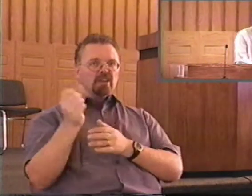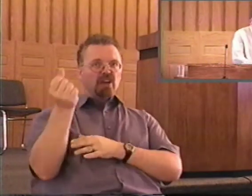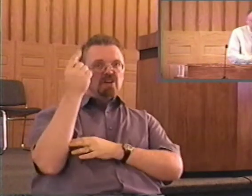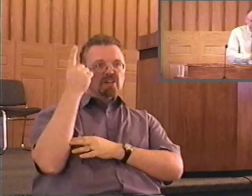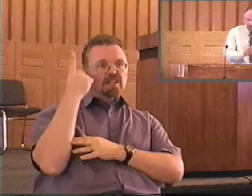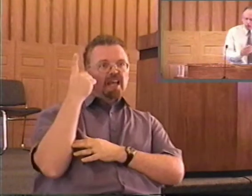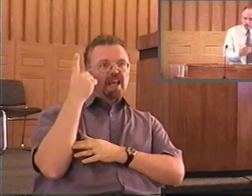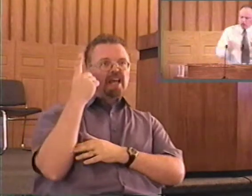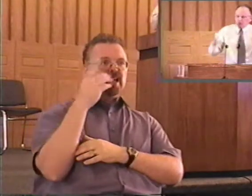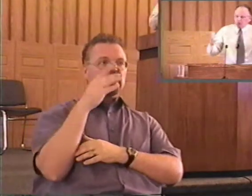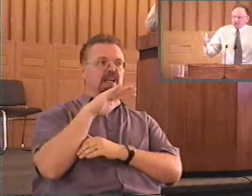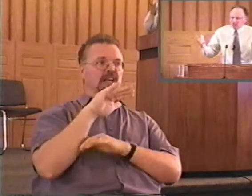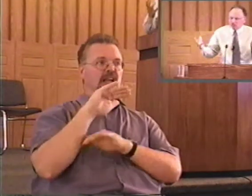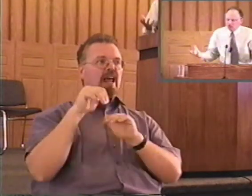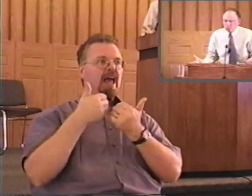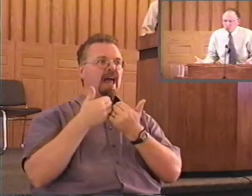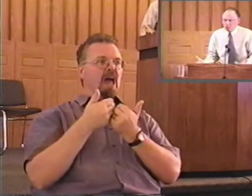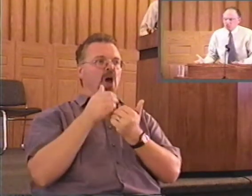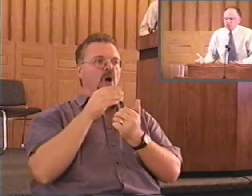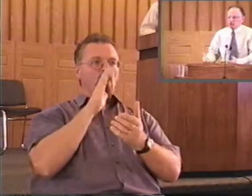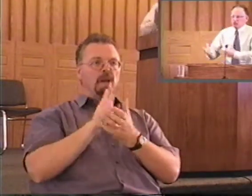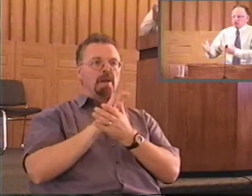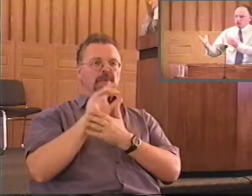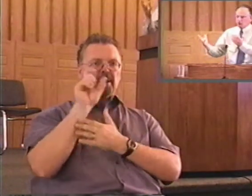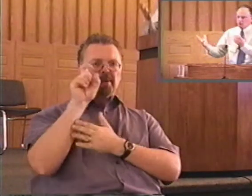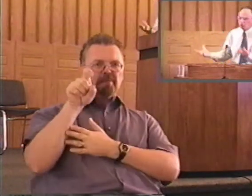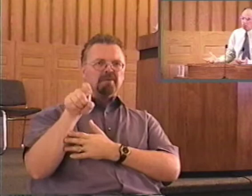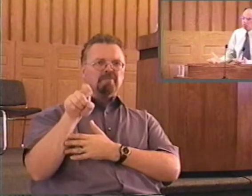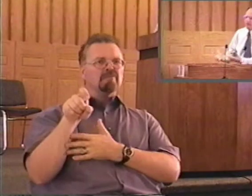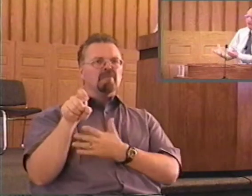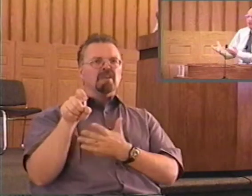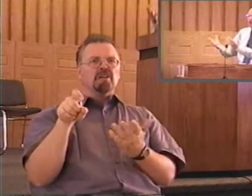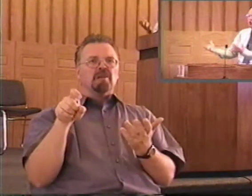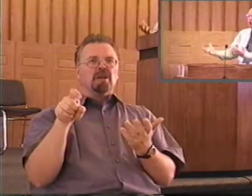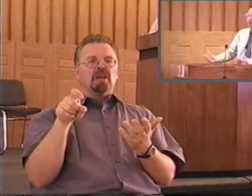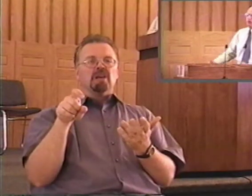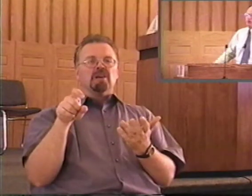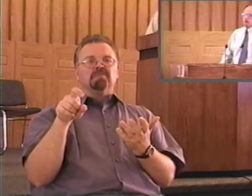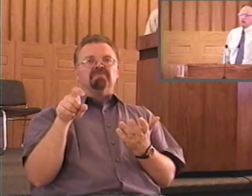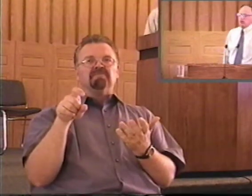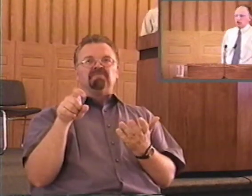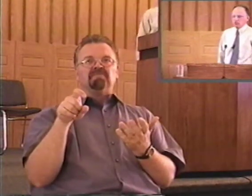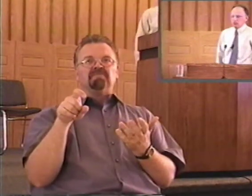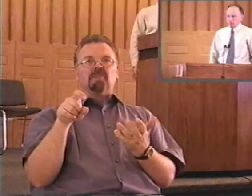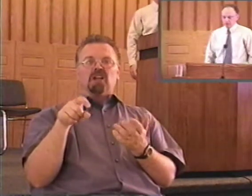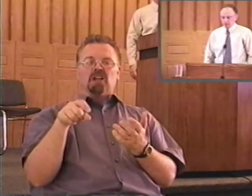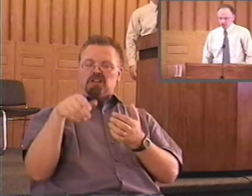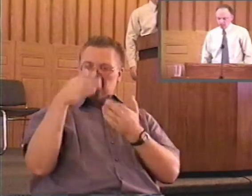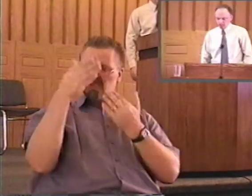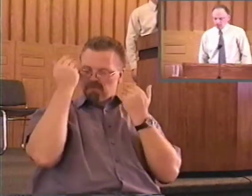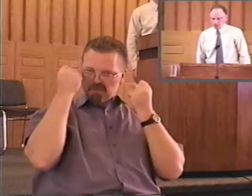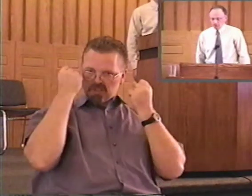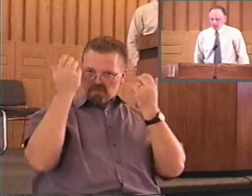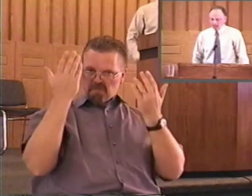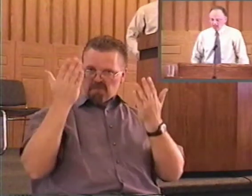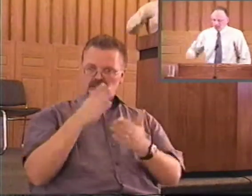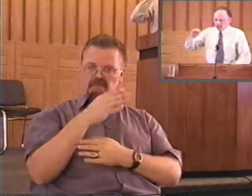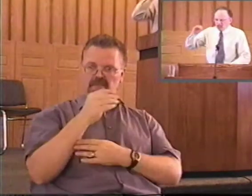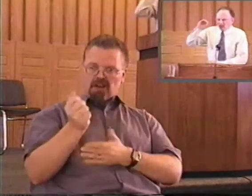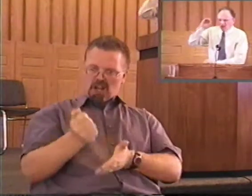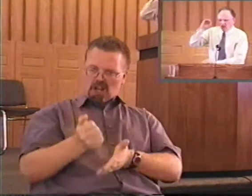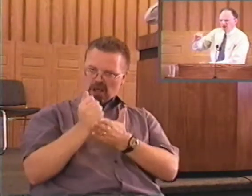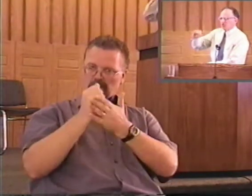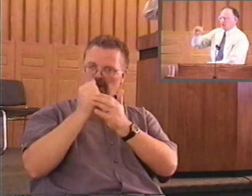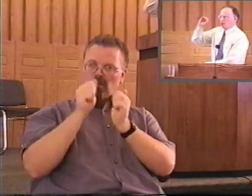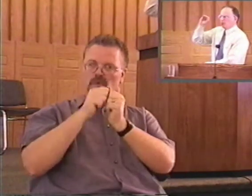understanding how women are to be submissive and supportive and a helpmate to their husbands.